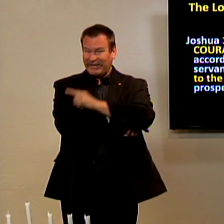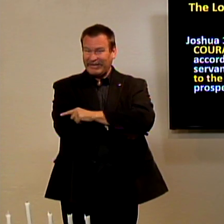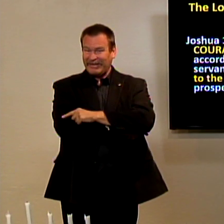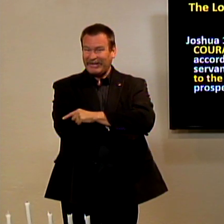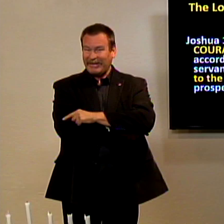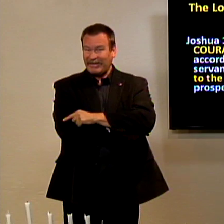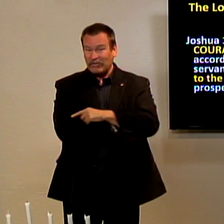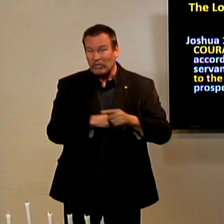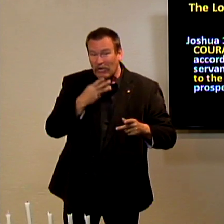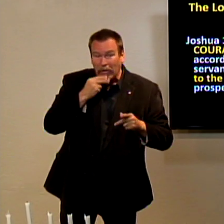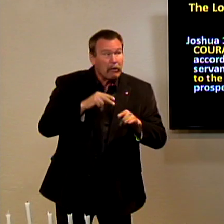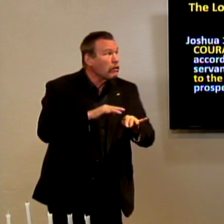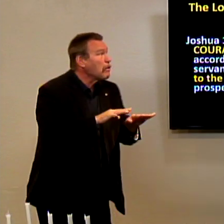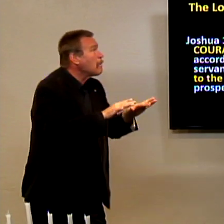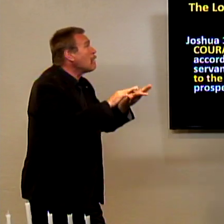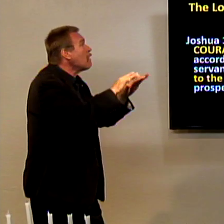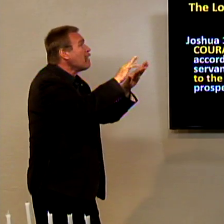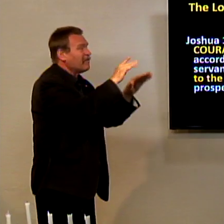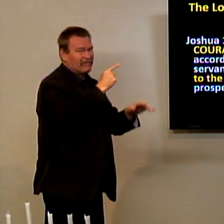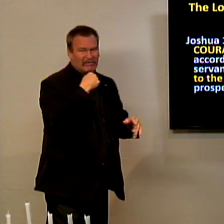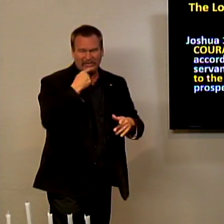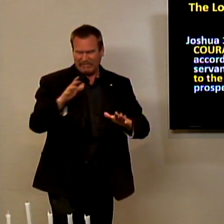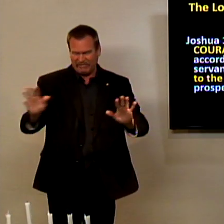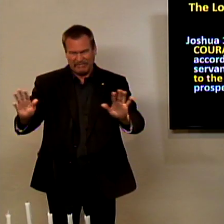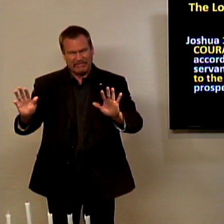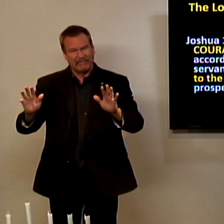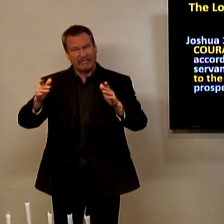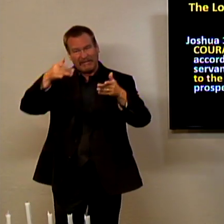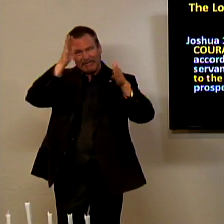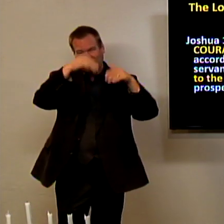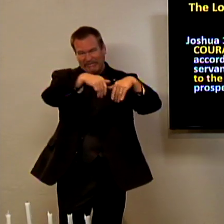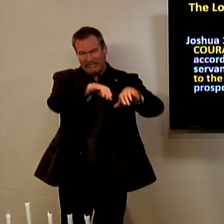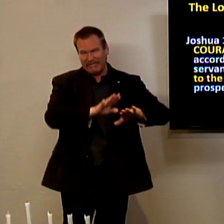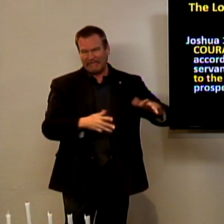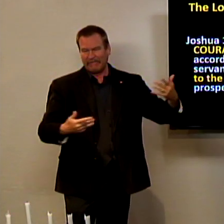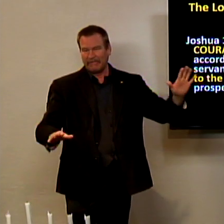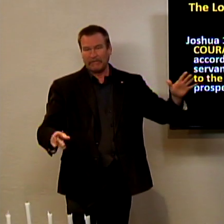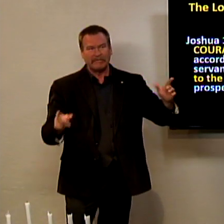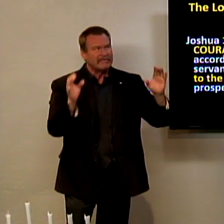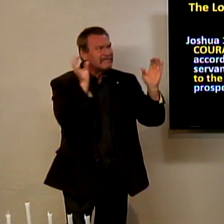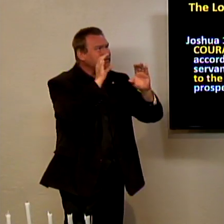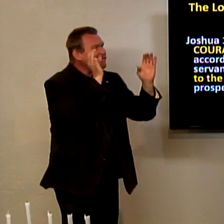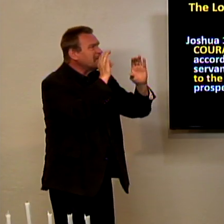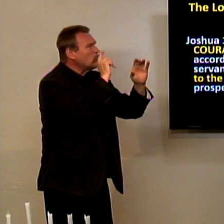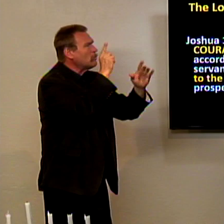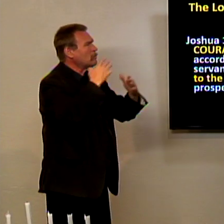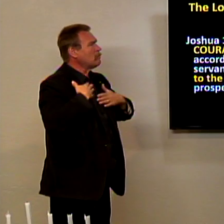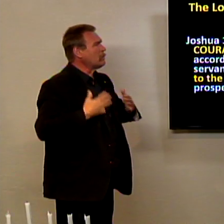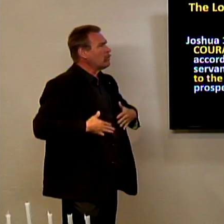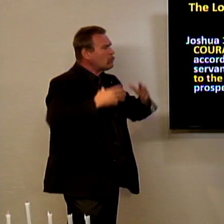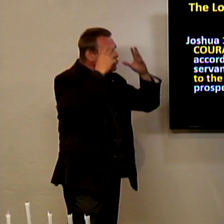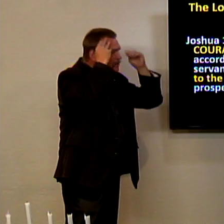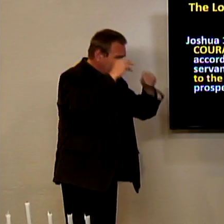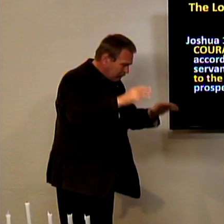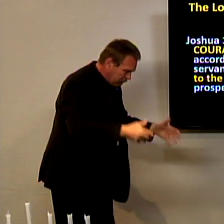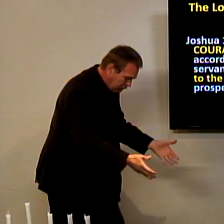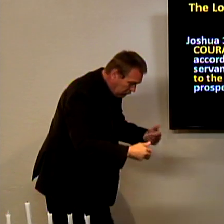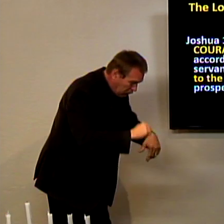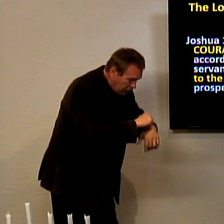30 days, in fact. They were looking and searching, but God buried Moses. And they were like, where is his body? We